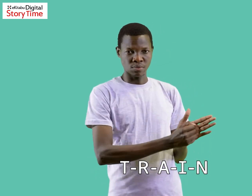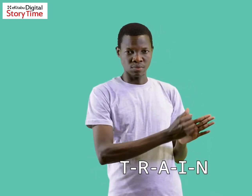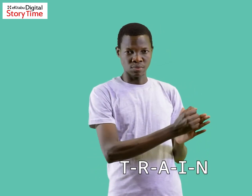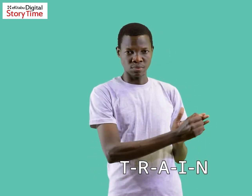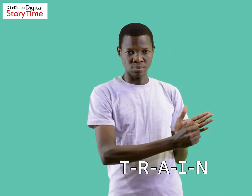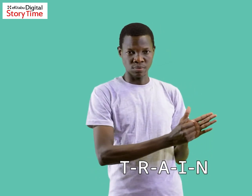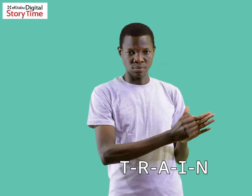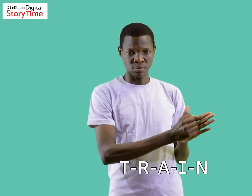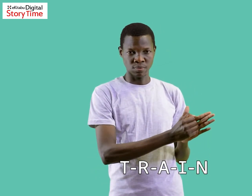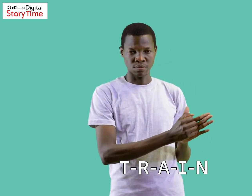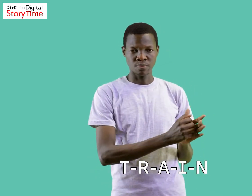train,